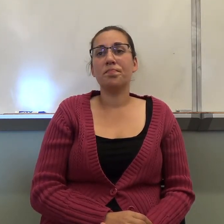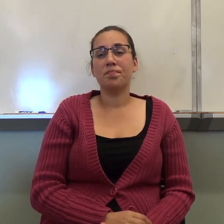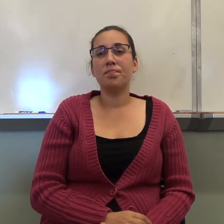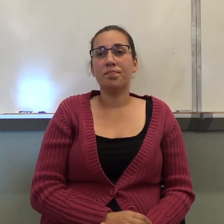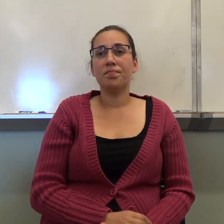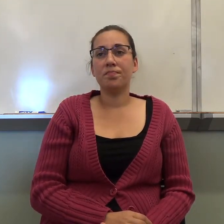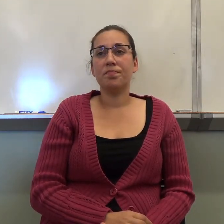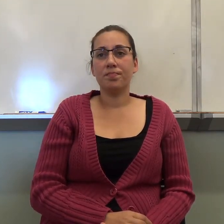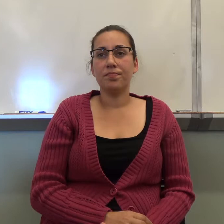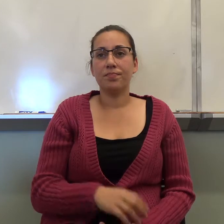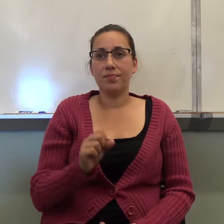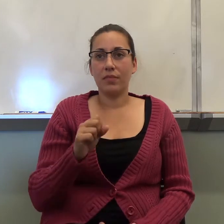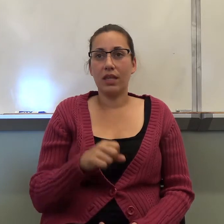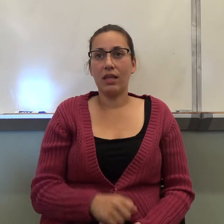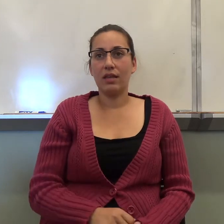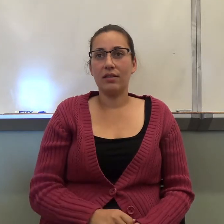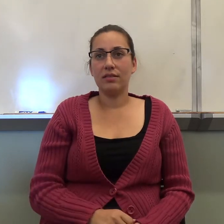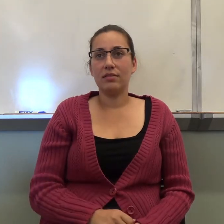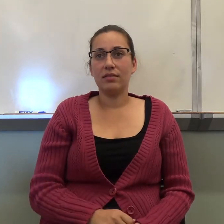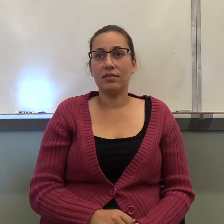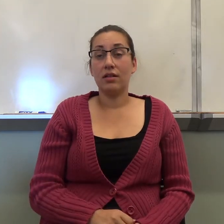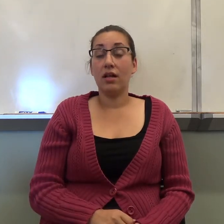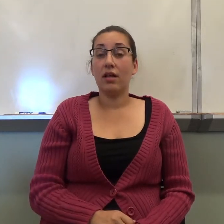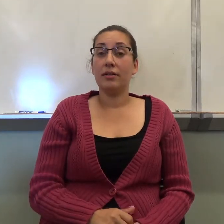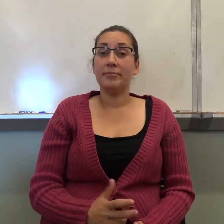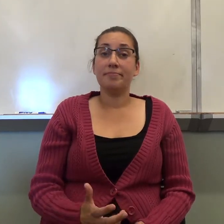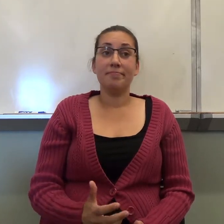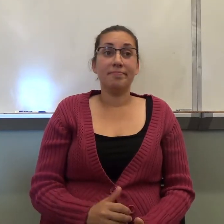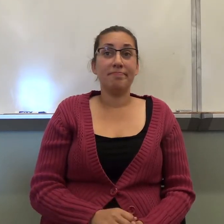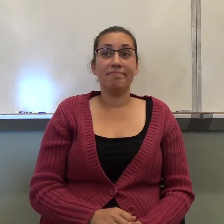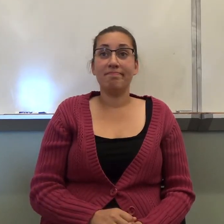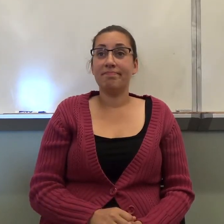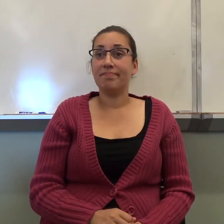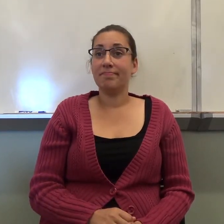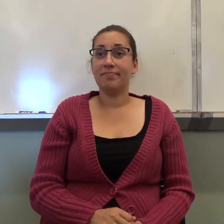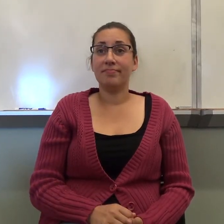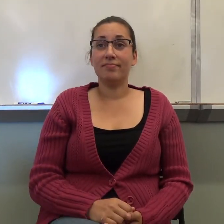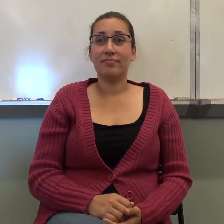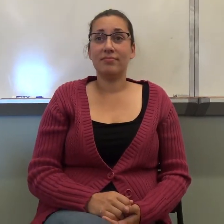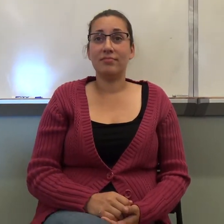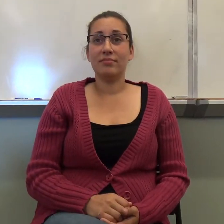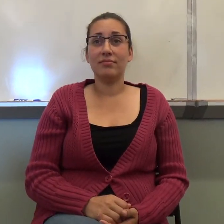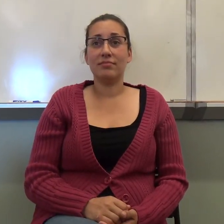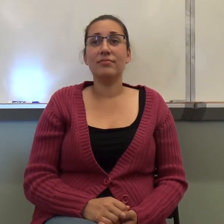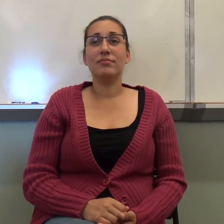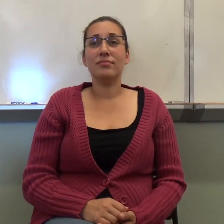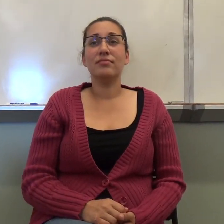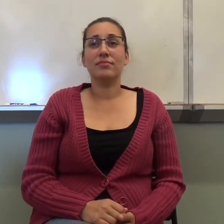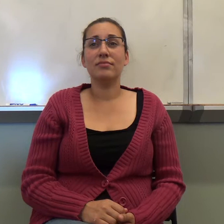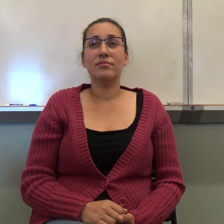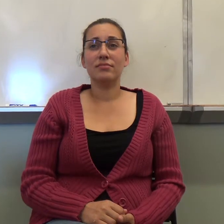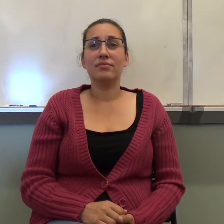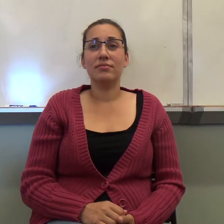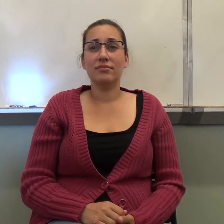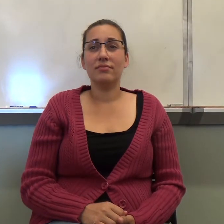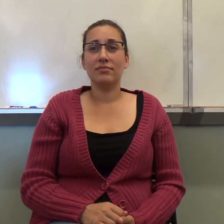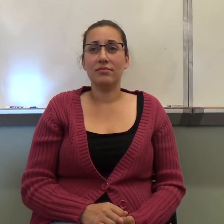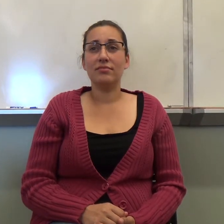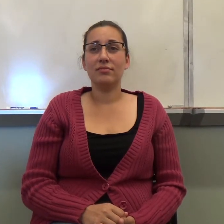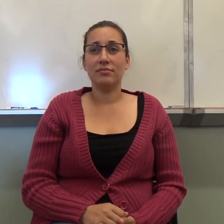1, 2, 3, 4, 5, 6, 7, 8 of them. Okay? So we have some mathematical understanding, even though